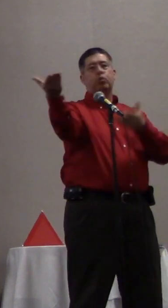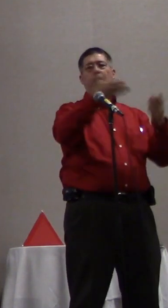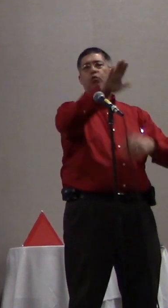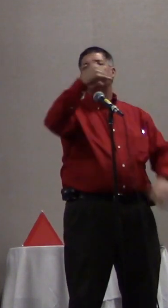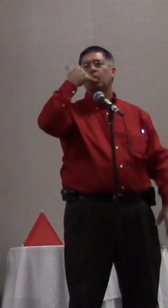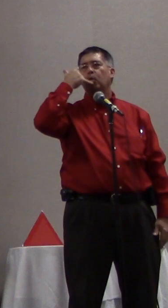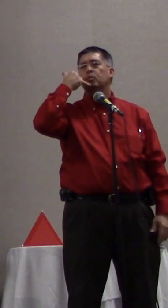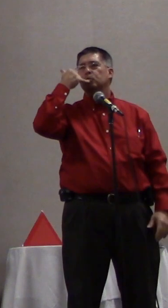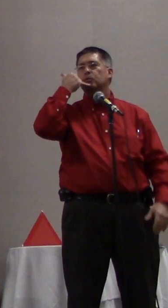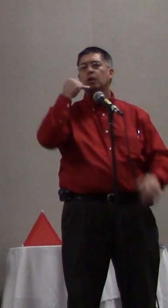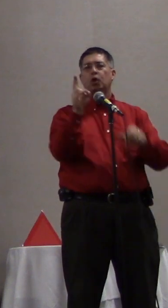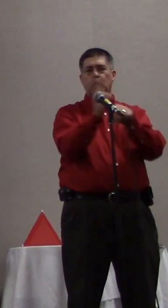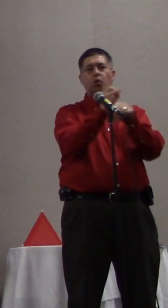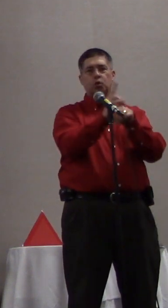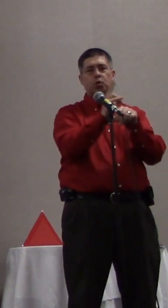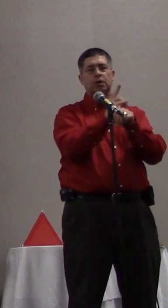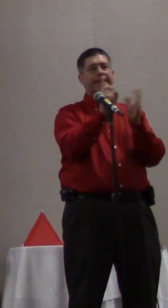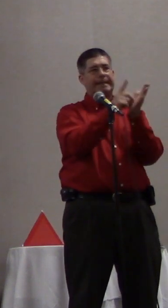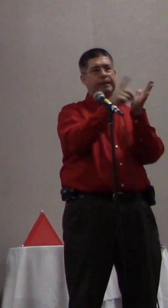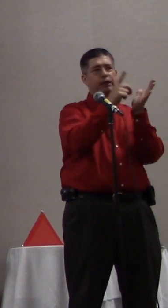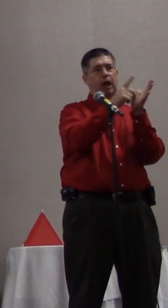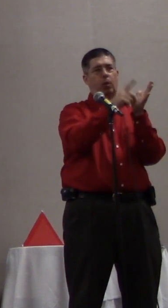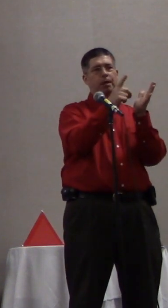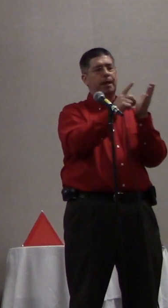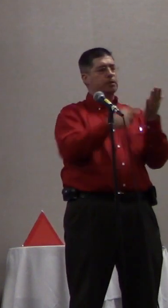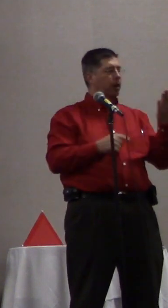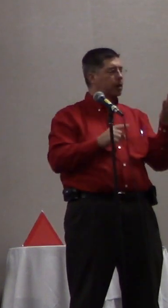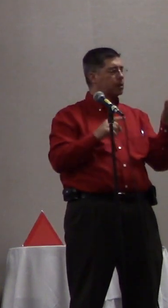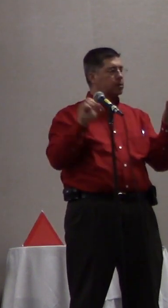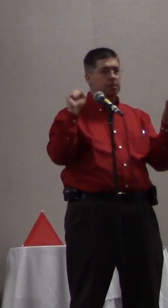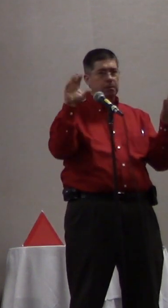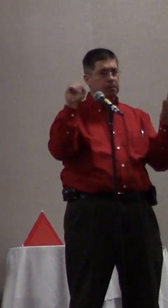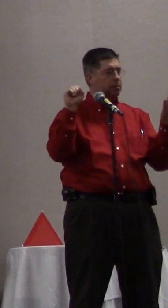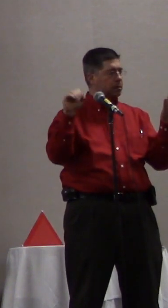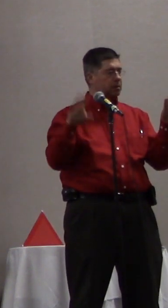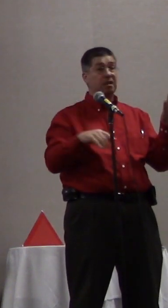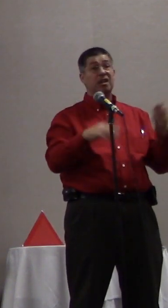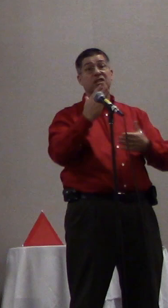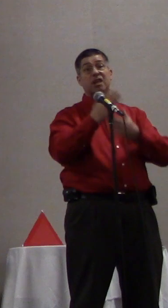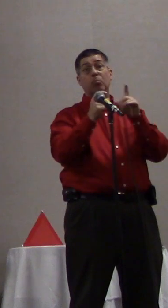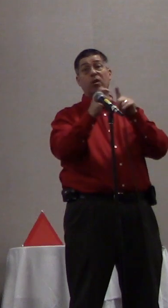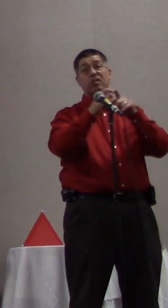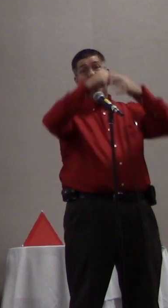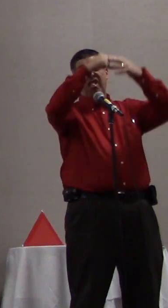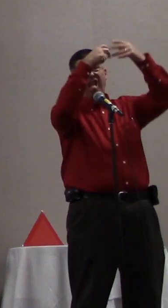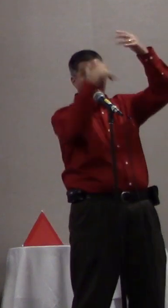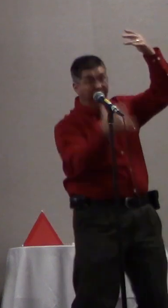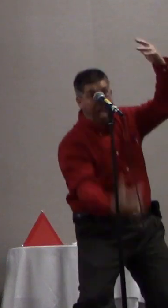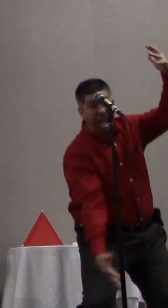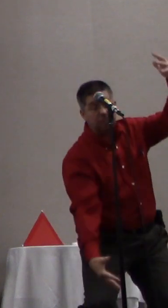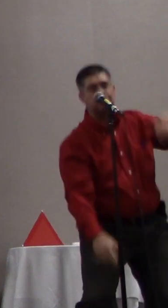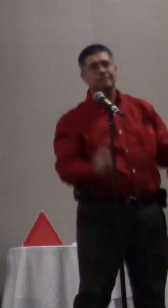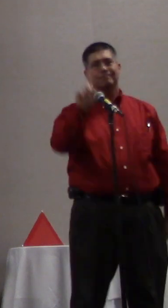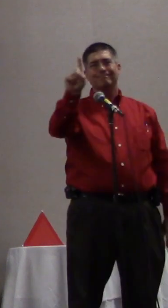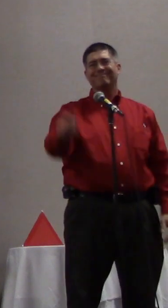different meanings to it. So bring your phones. We're going to be using the dictionary. We're going to be calling out some words. Some